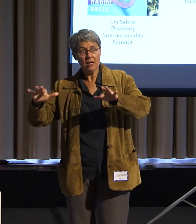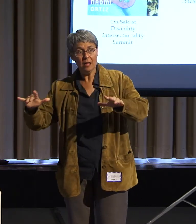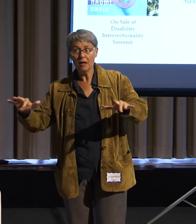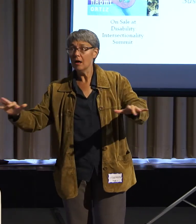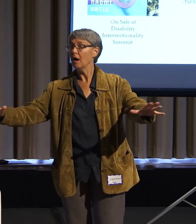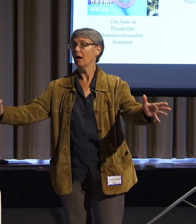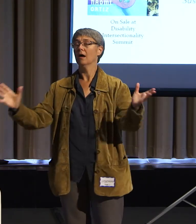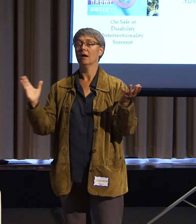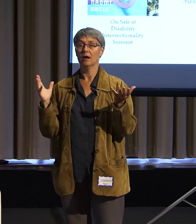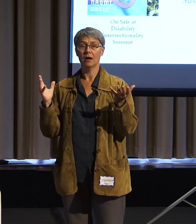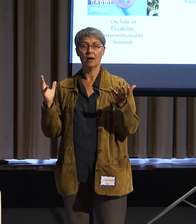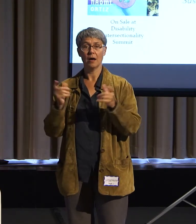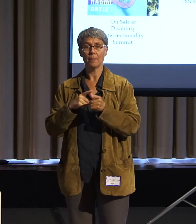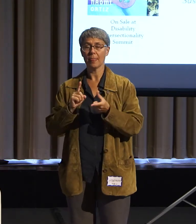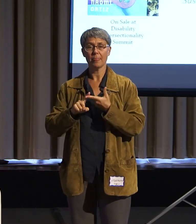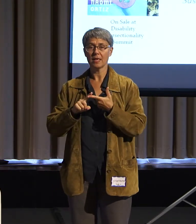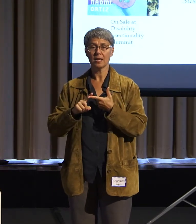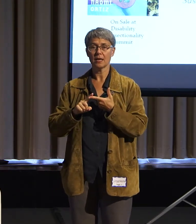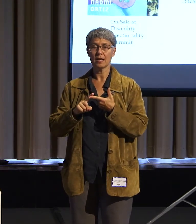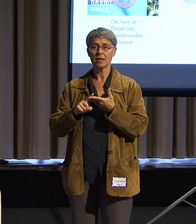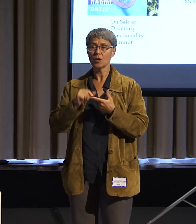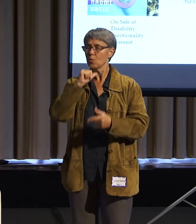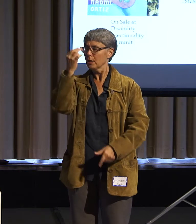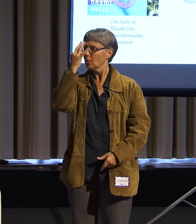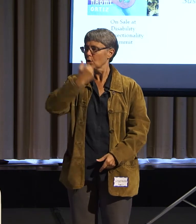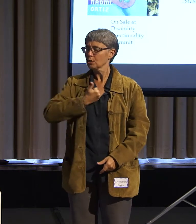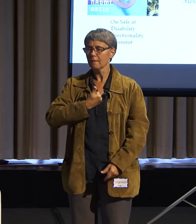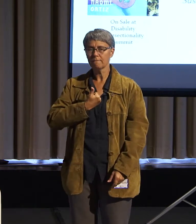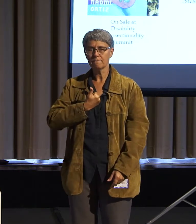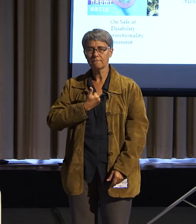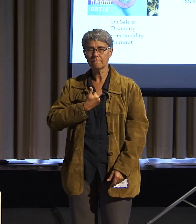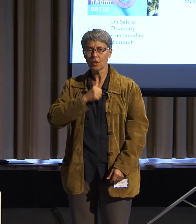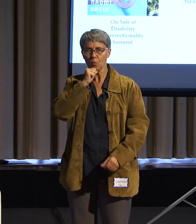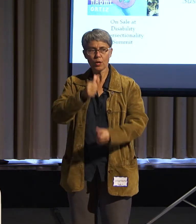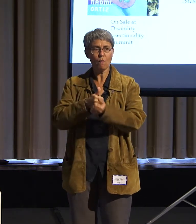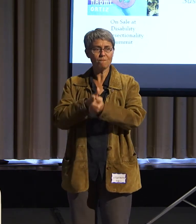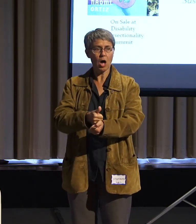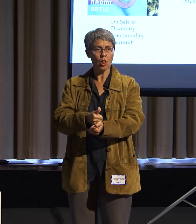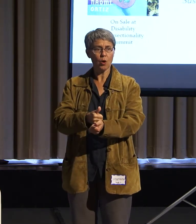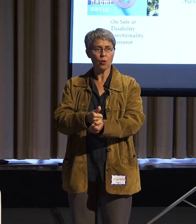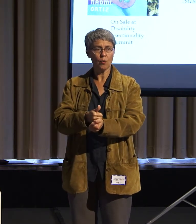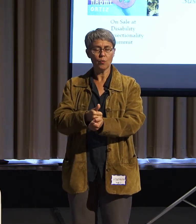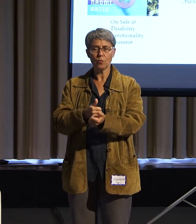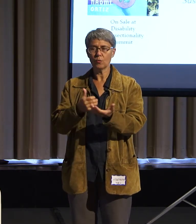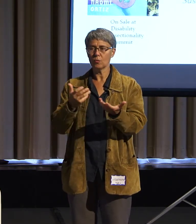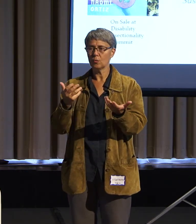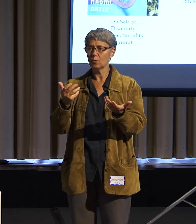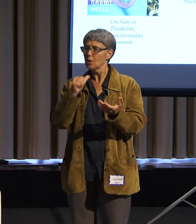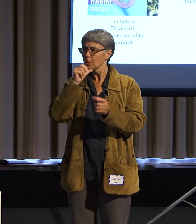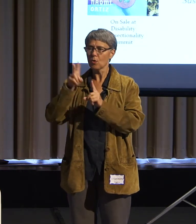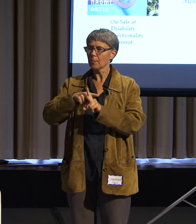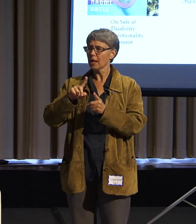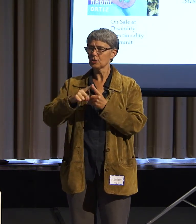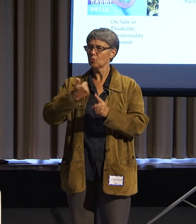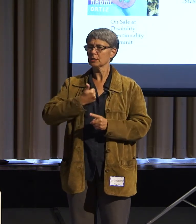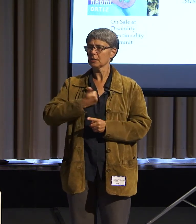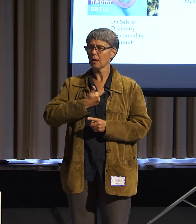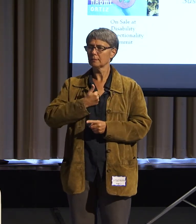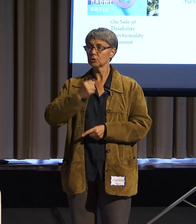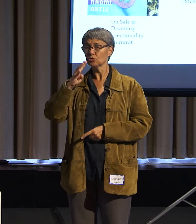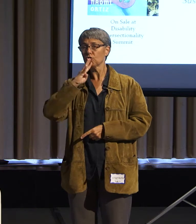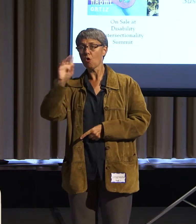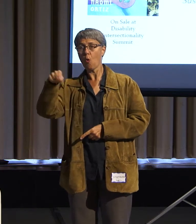our lives in multiple domains. And I wanted to bring up something that I heard during our conversations, but also that I say routinely,